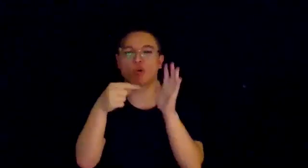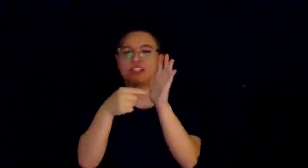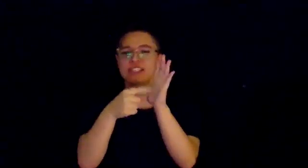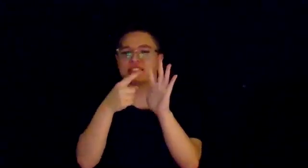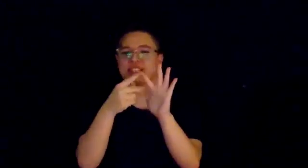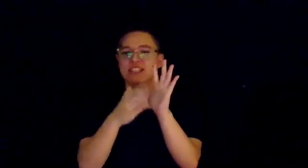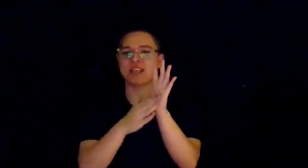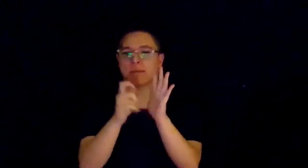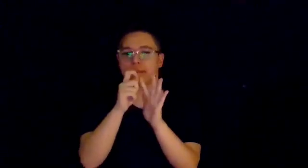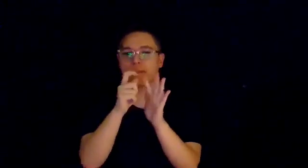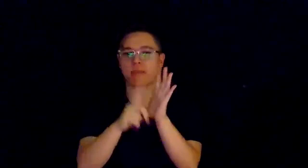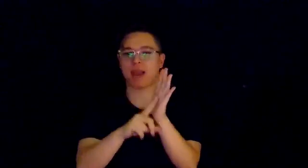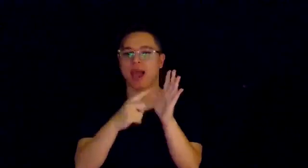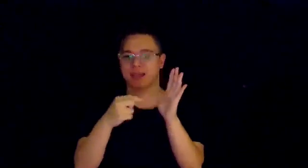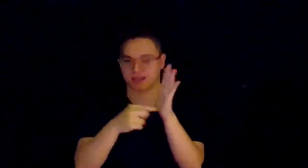being sent out.